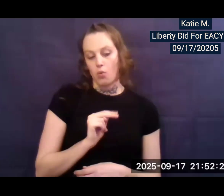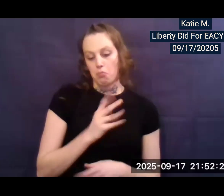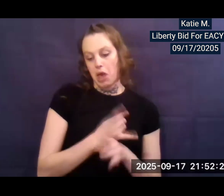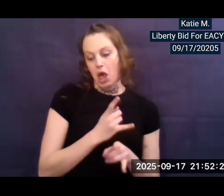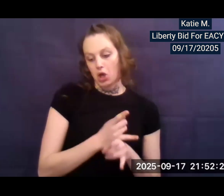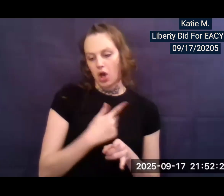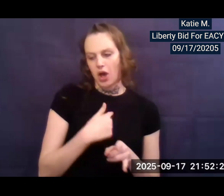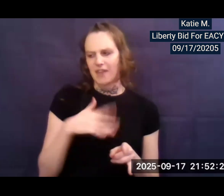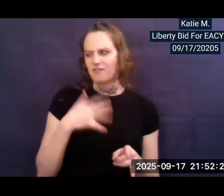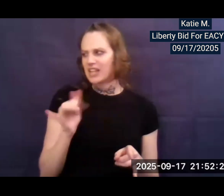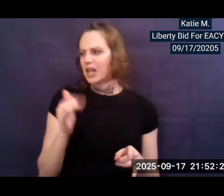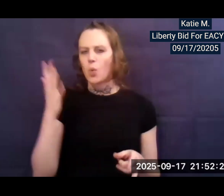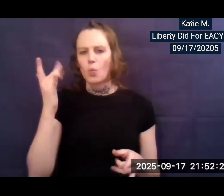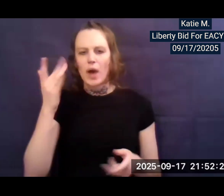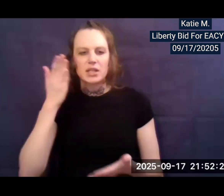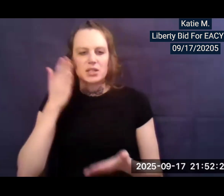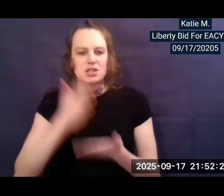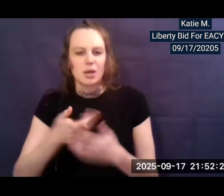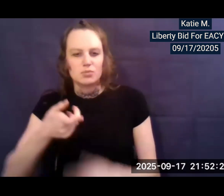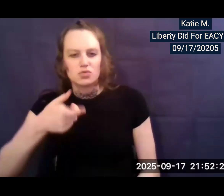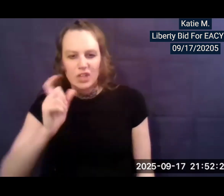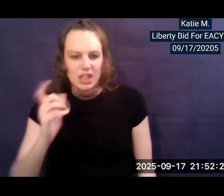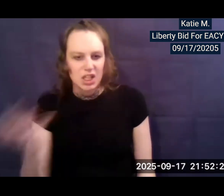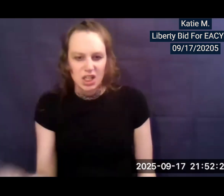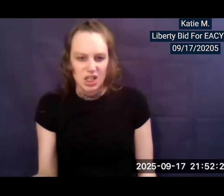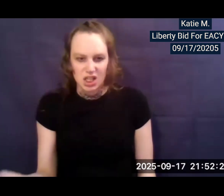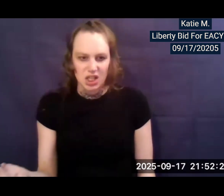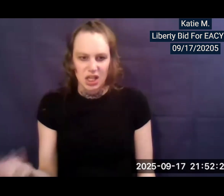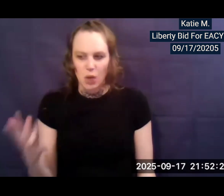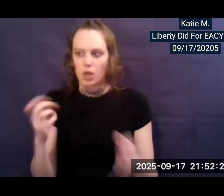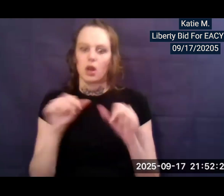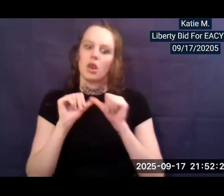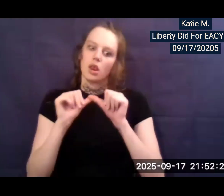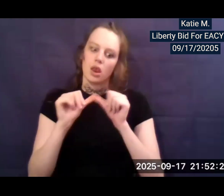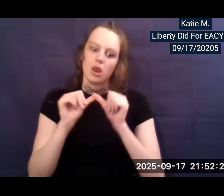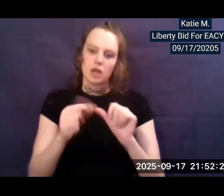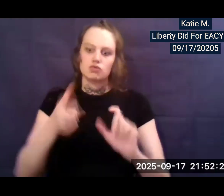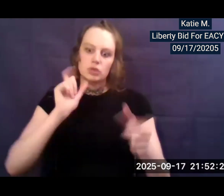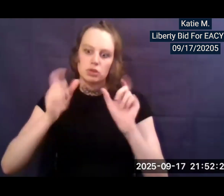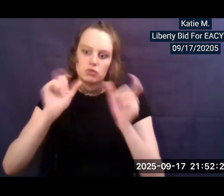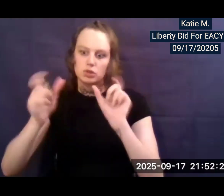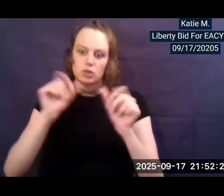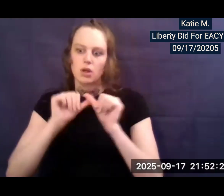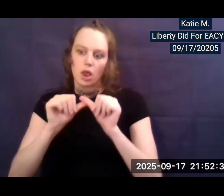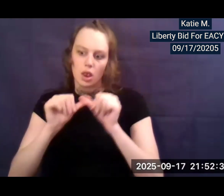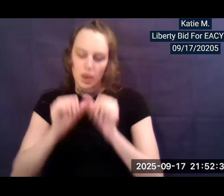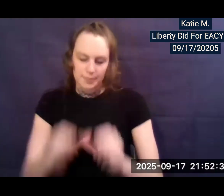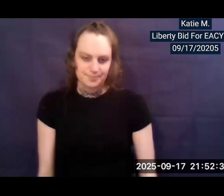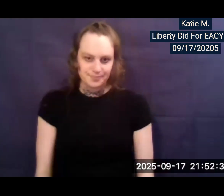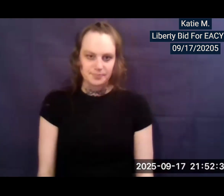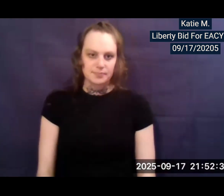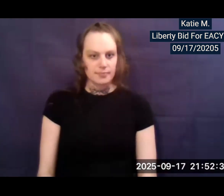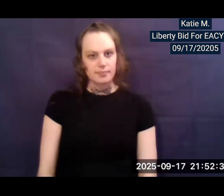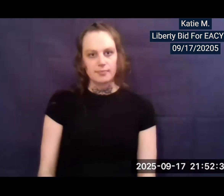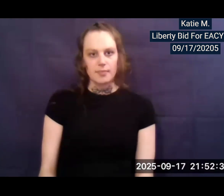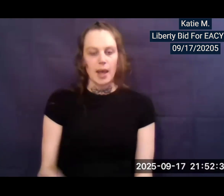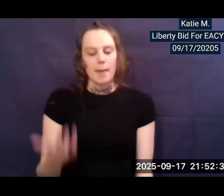reasonable time for some people to go home to go to bed. Like I wanted to keep the party going, and even if that was by myself in my